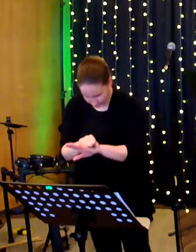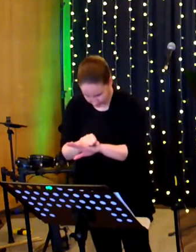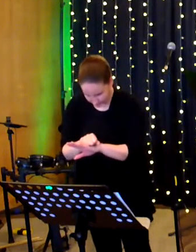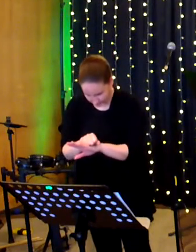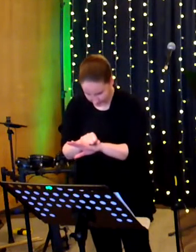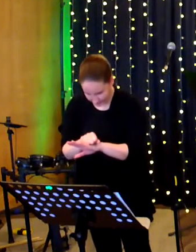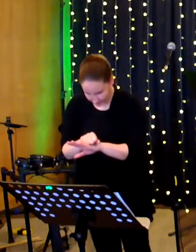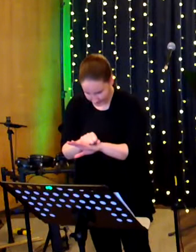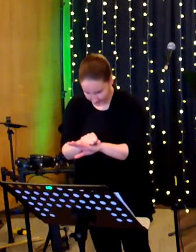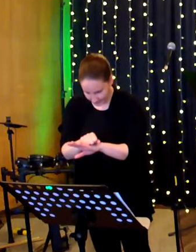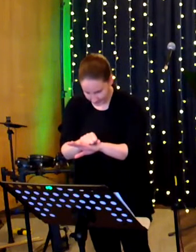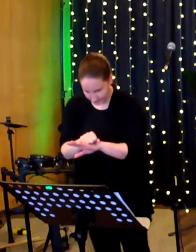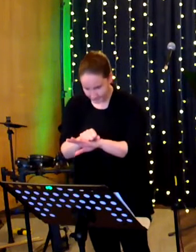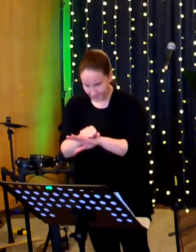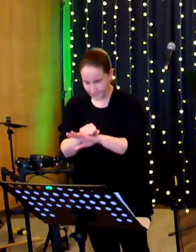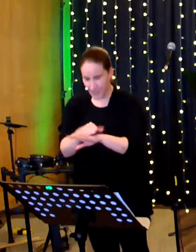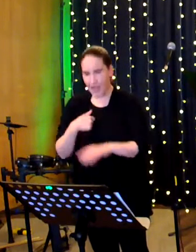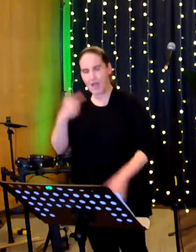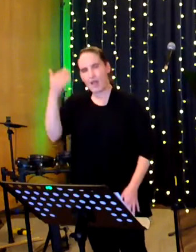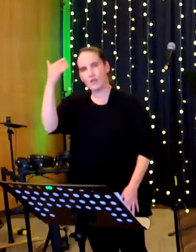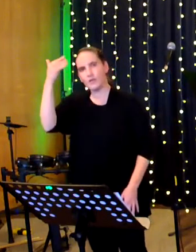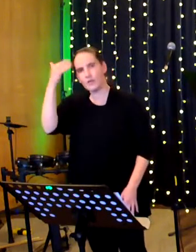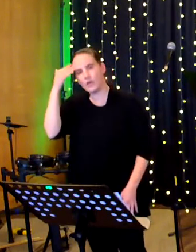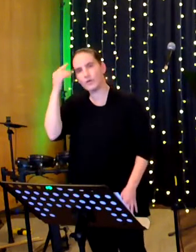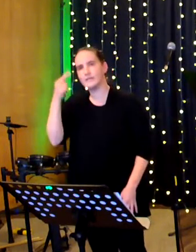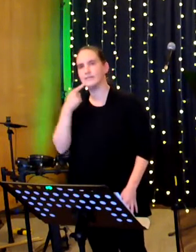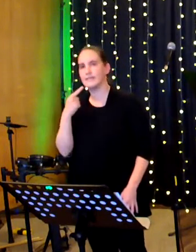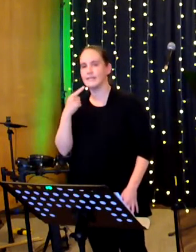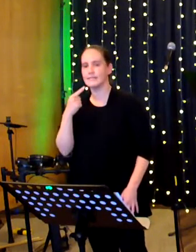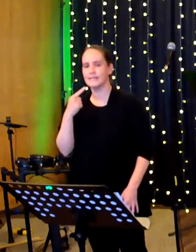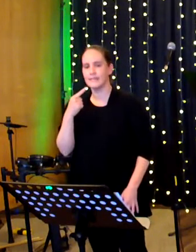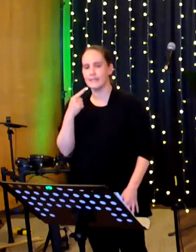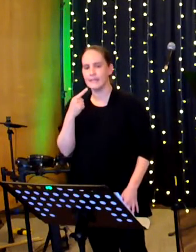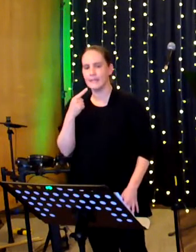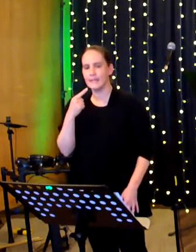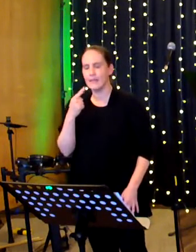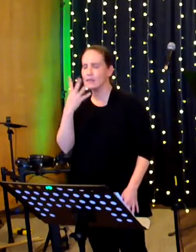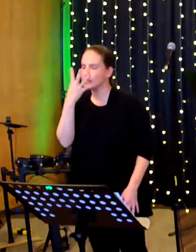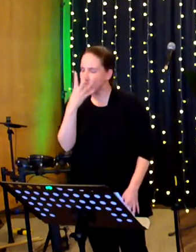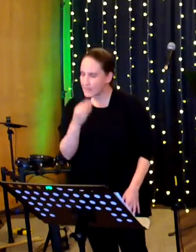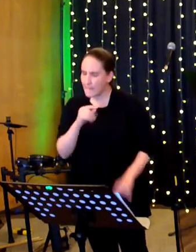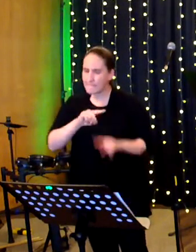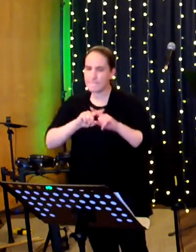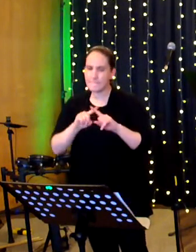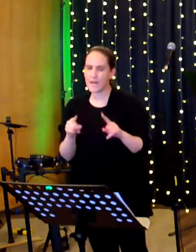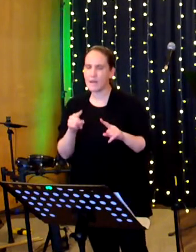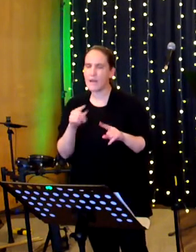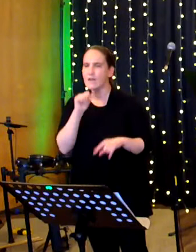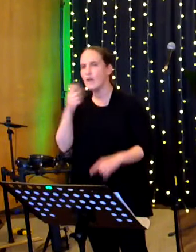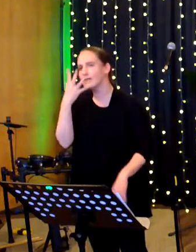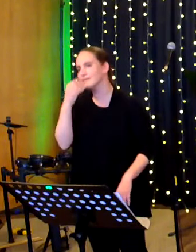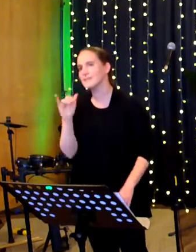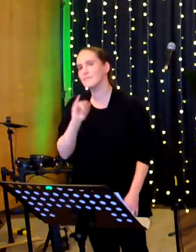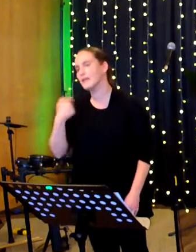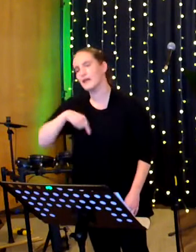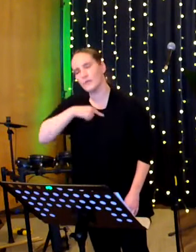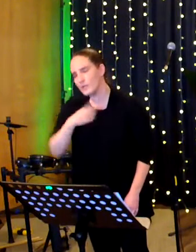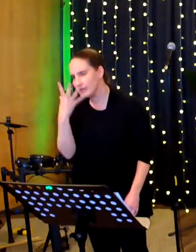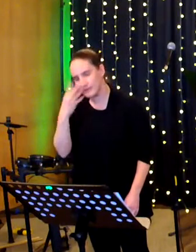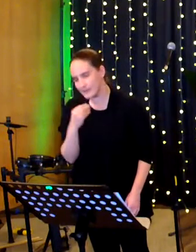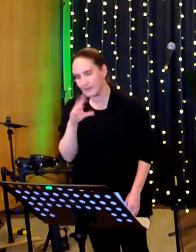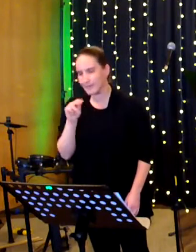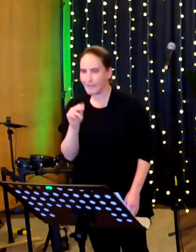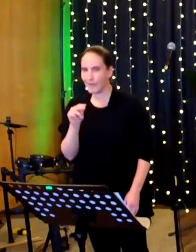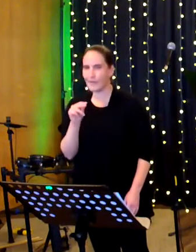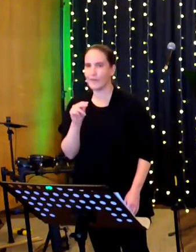face to the ground. And I know it says that he fell into a deep sleep, but he's not just napping here, right? He didn't just have this happen and go, oh, I'm